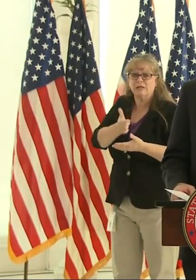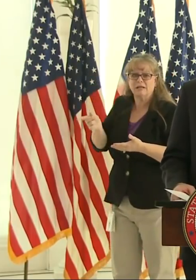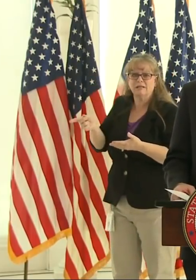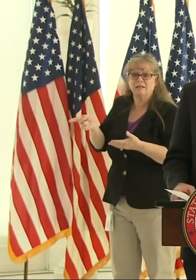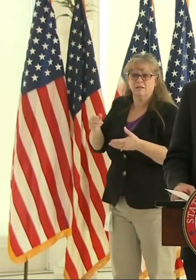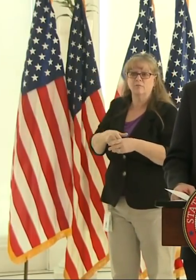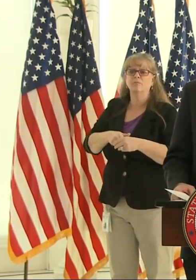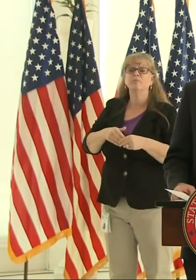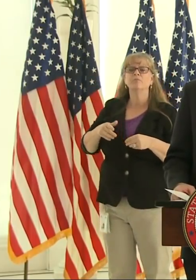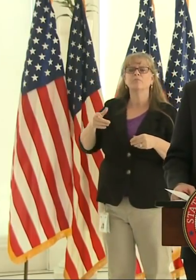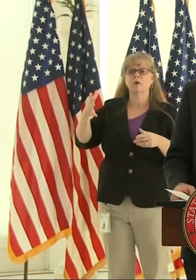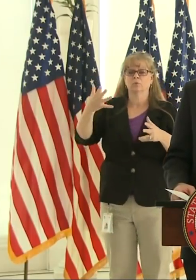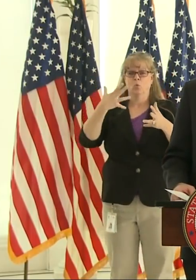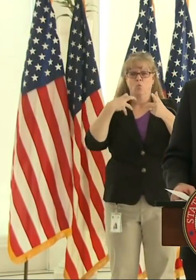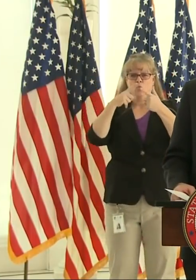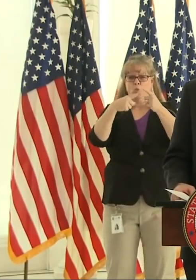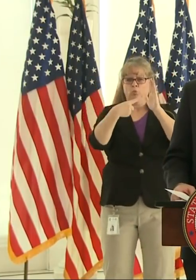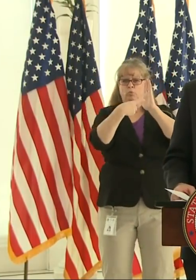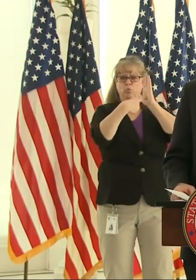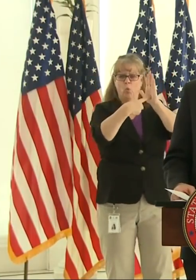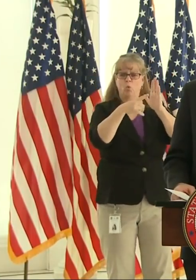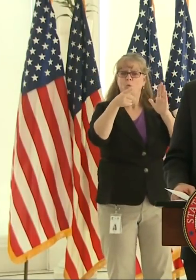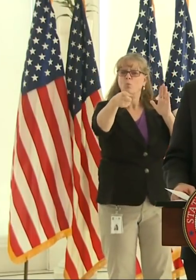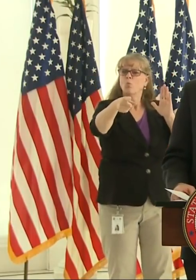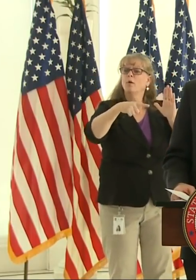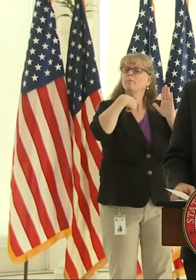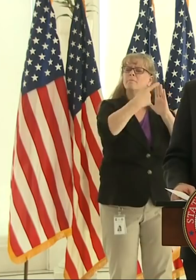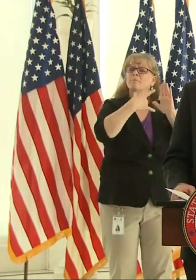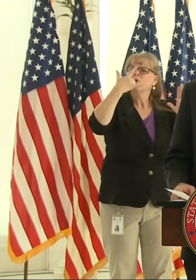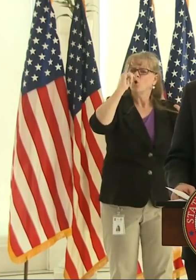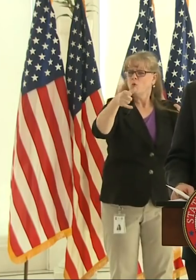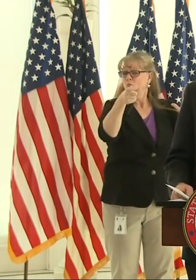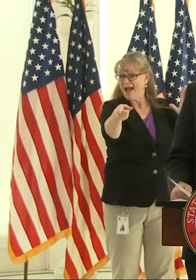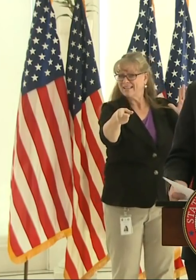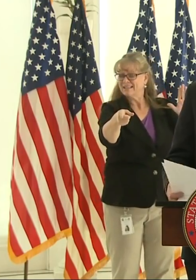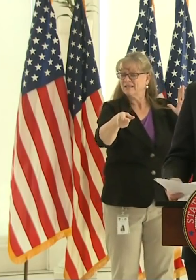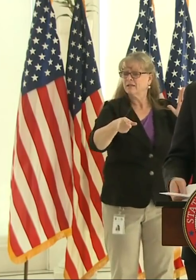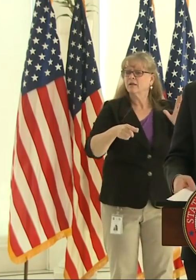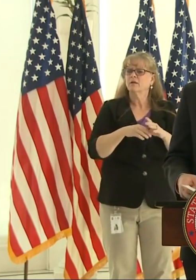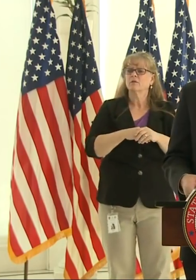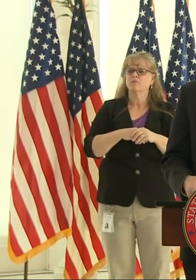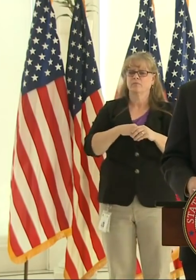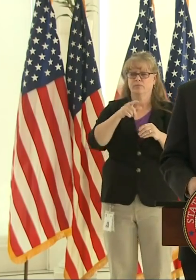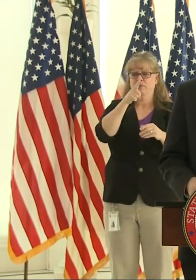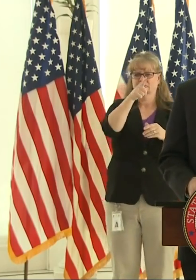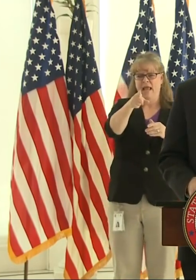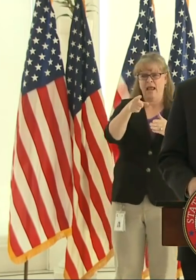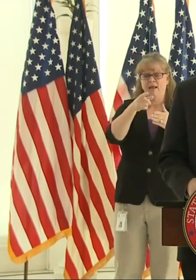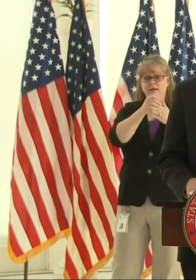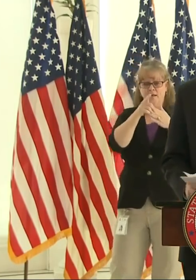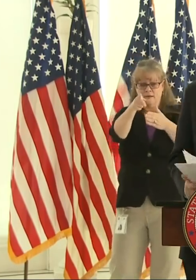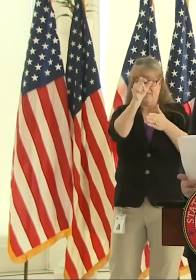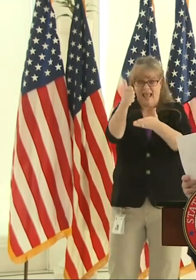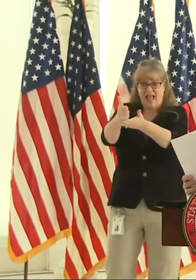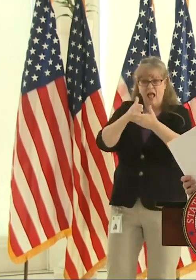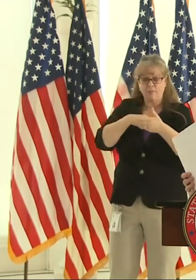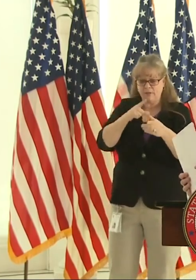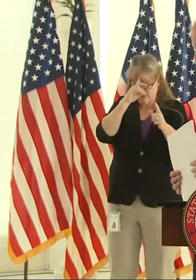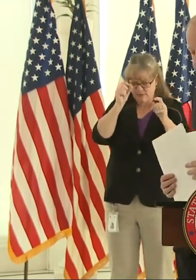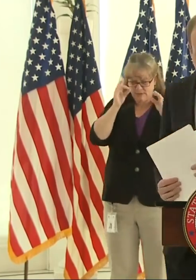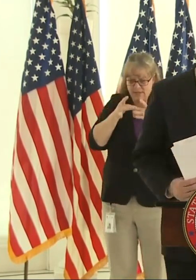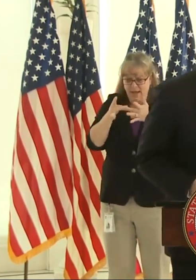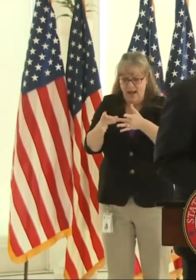of this information that is informing all the decisions that we're making in state and county health departments. And with that, I'll turn it over to Dr. Rachel Herlihy.